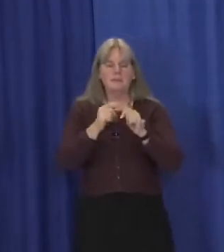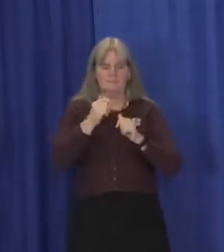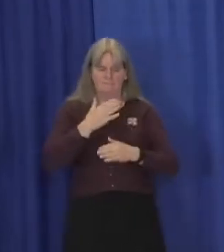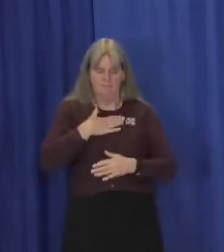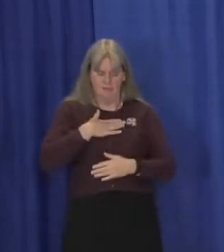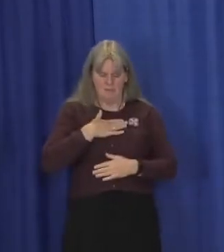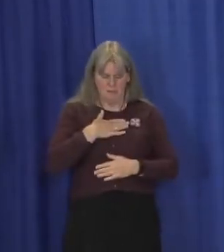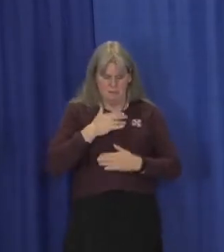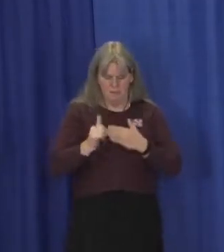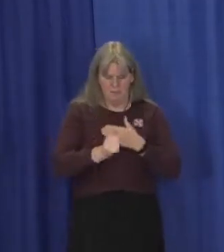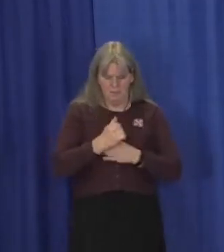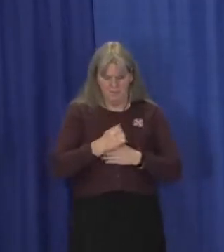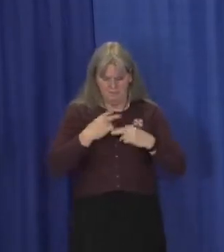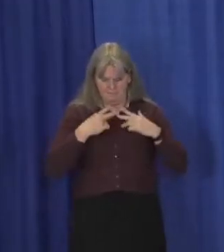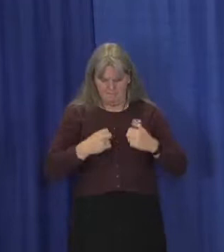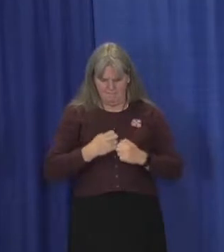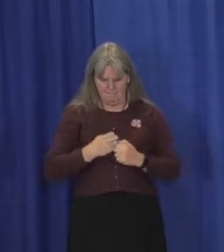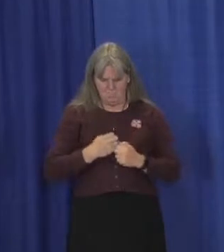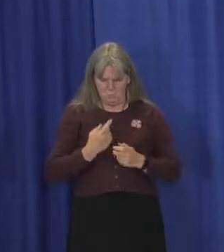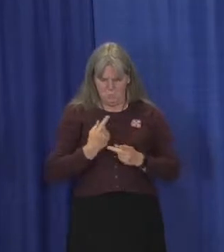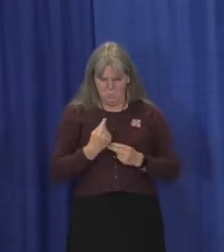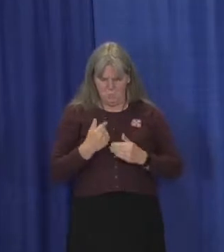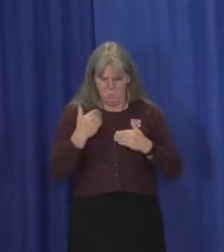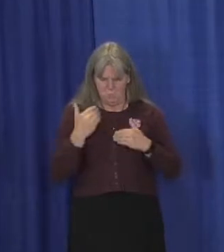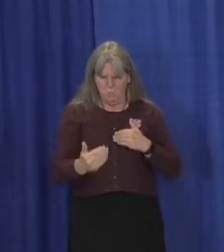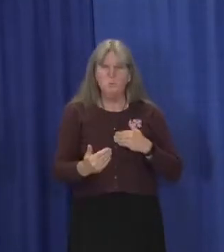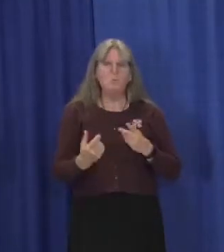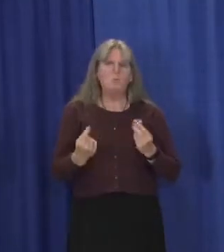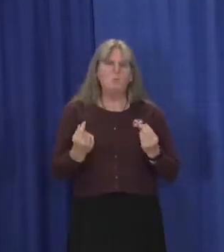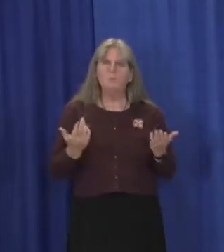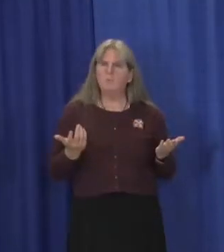own personal risk and take precautions accordingly.